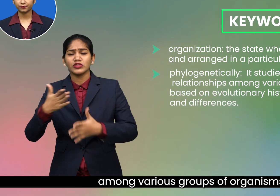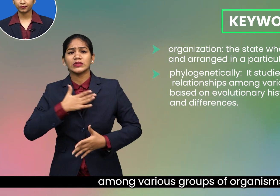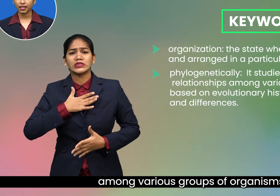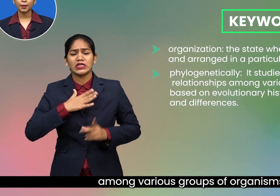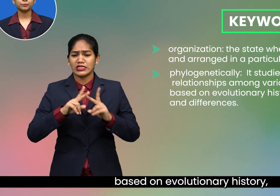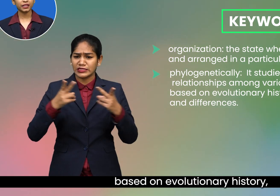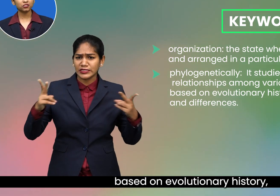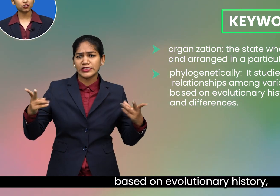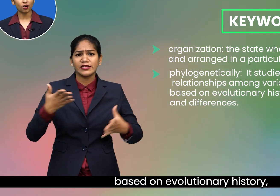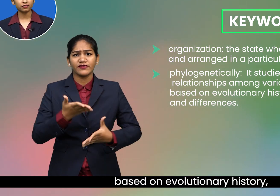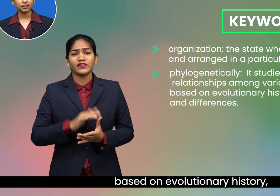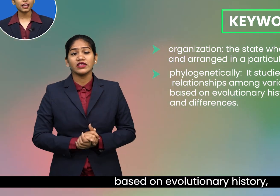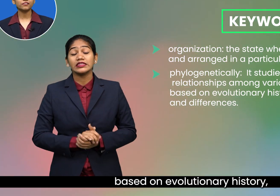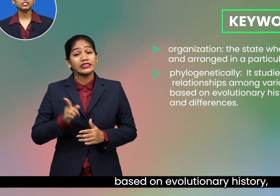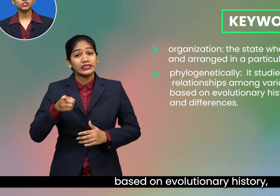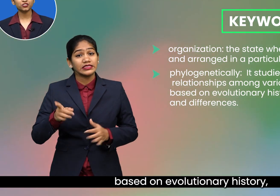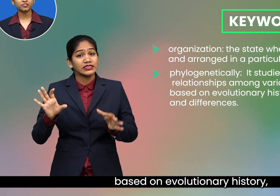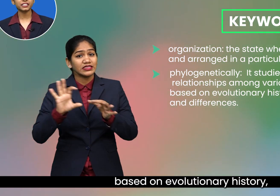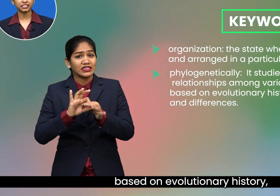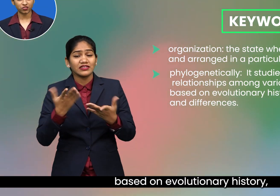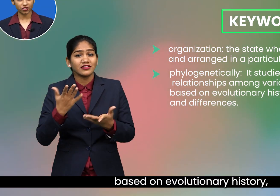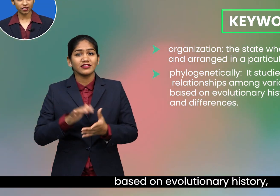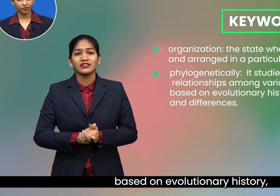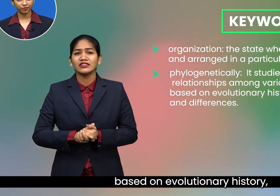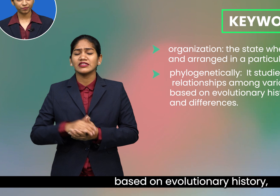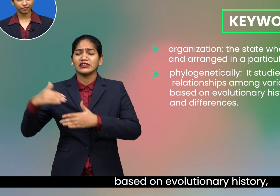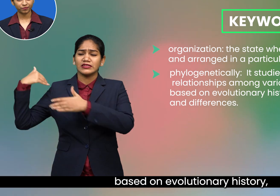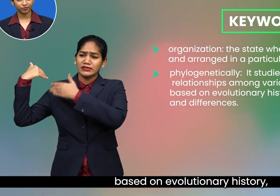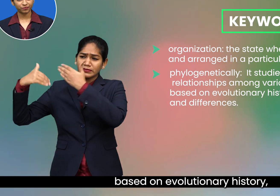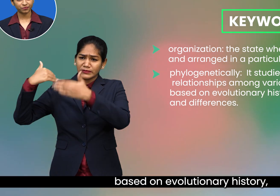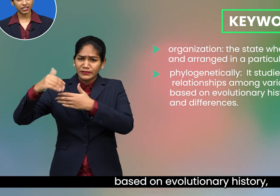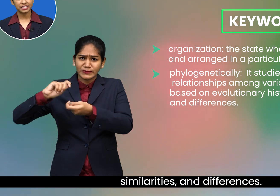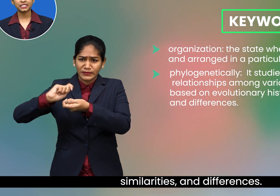organisms based on evolutionary history,